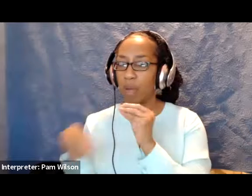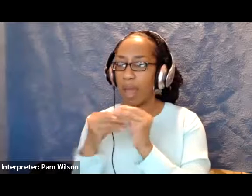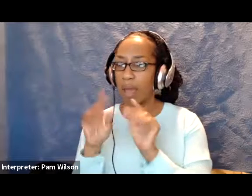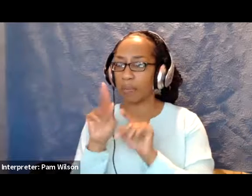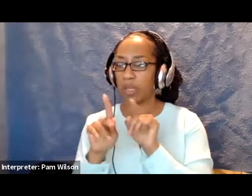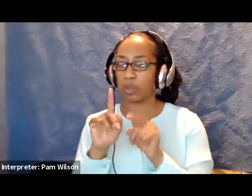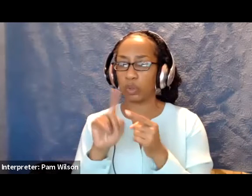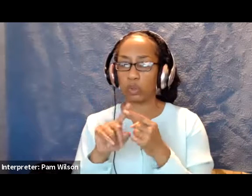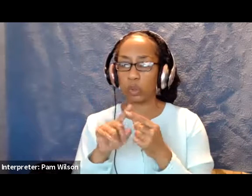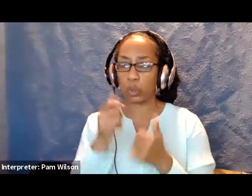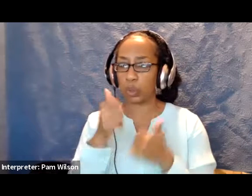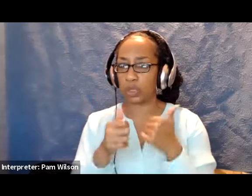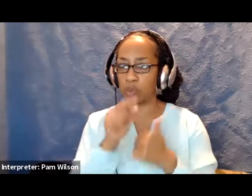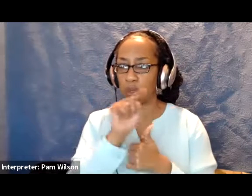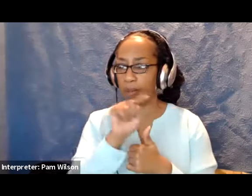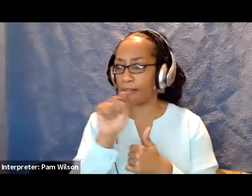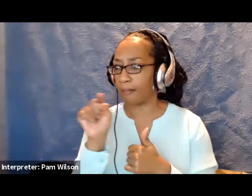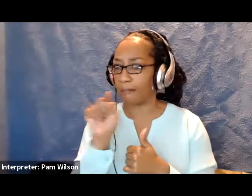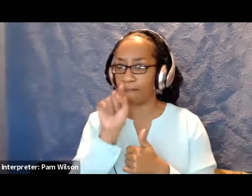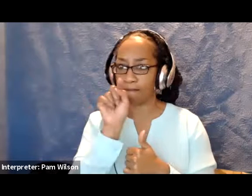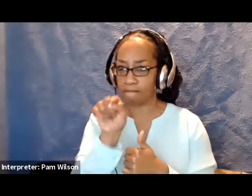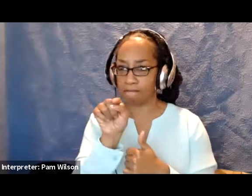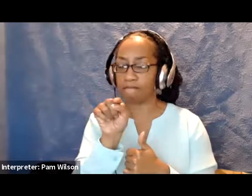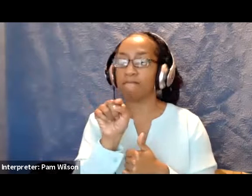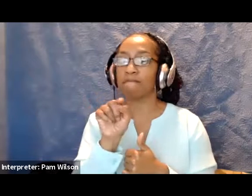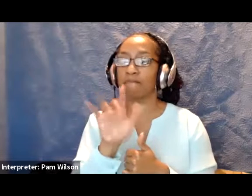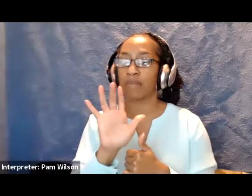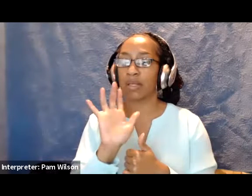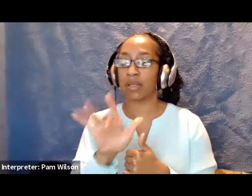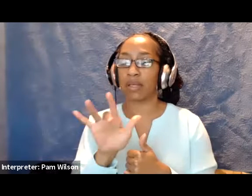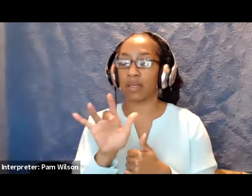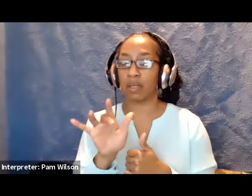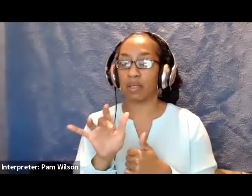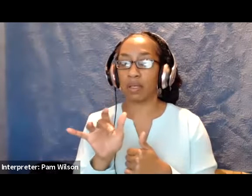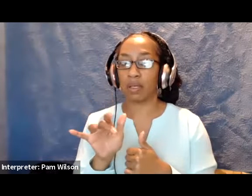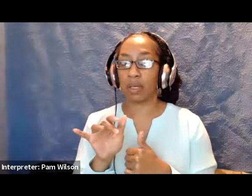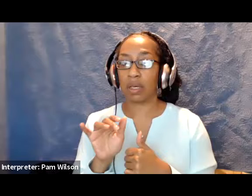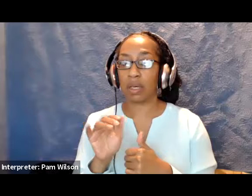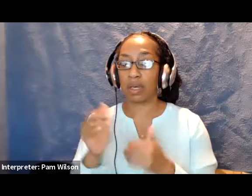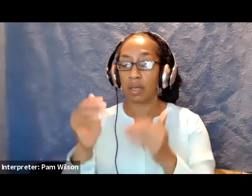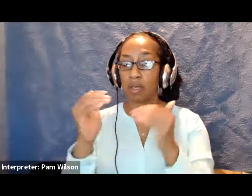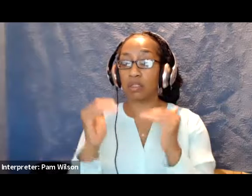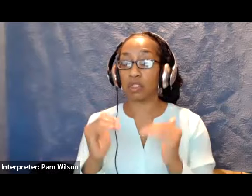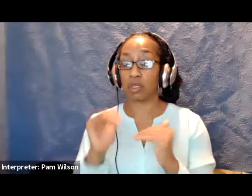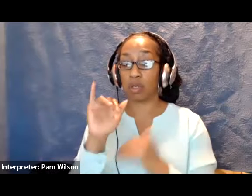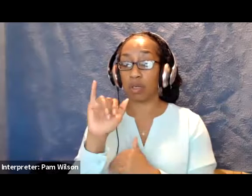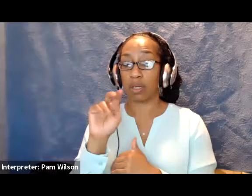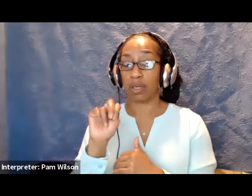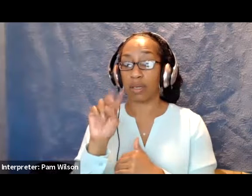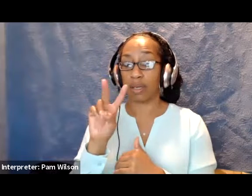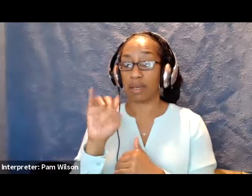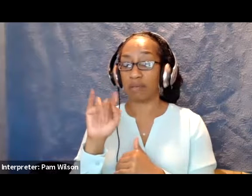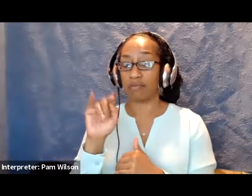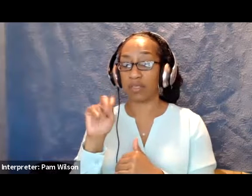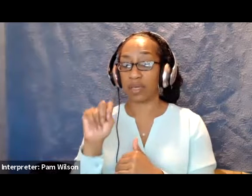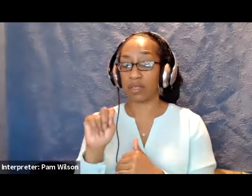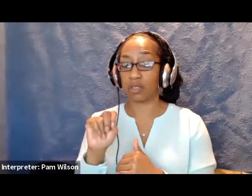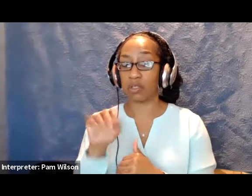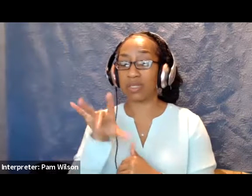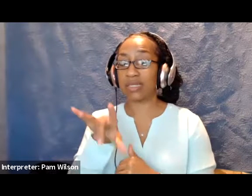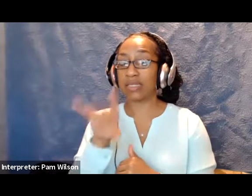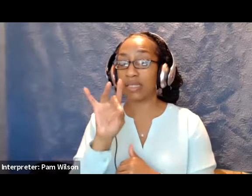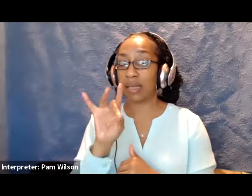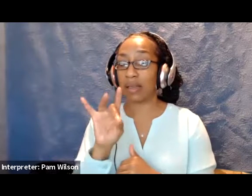the webinar is you had scheduled. Under invitations, you're going to select invite panelists.